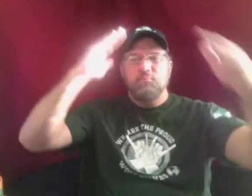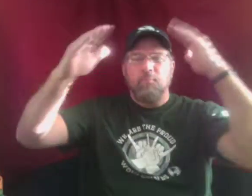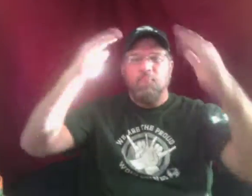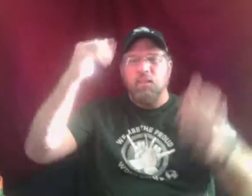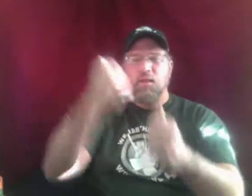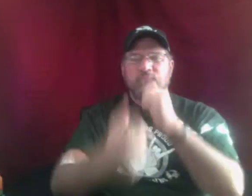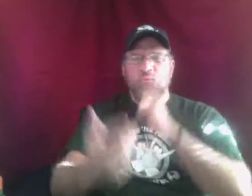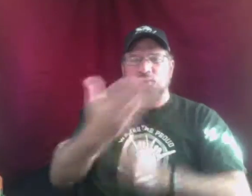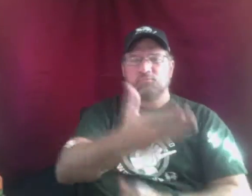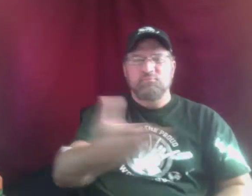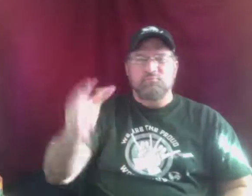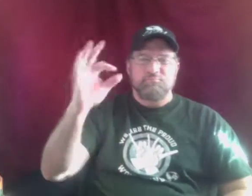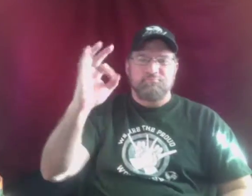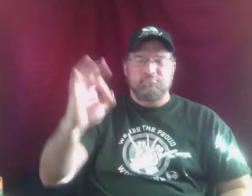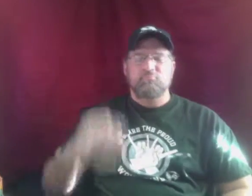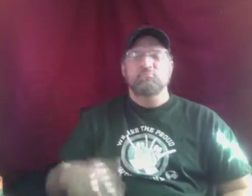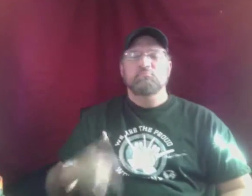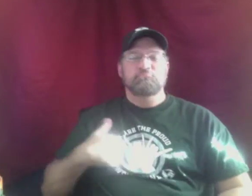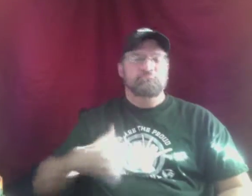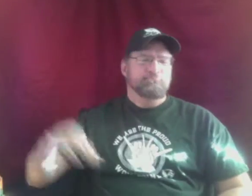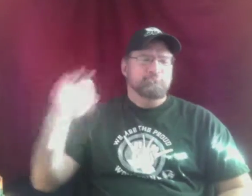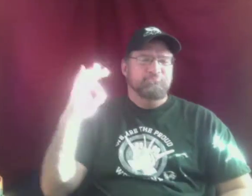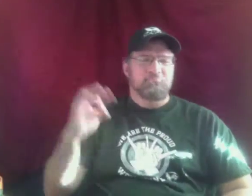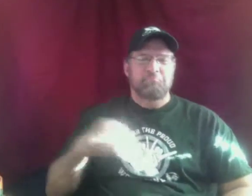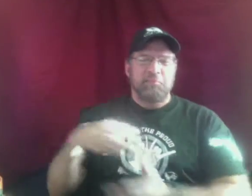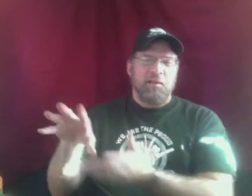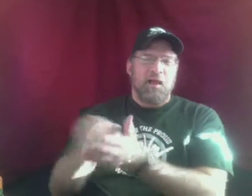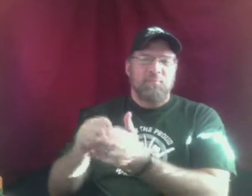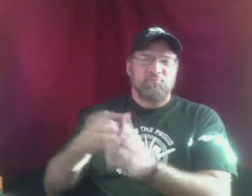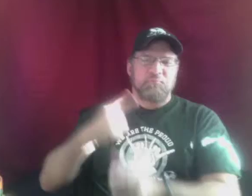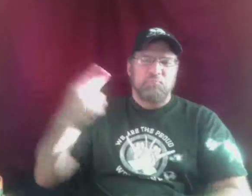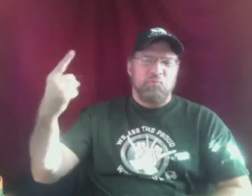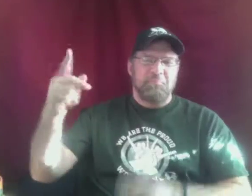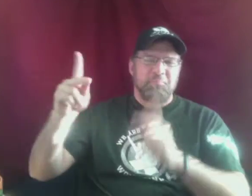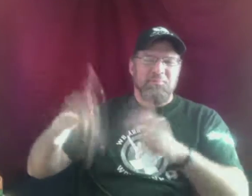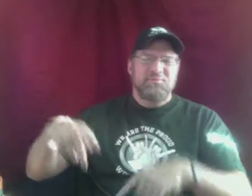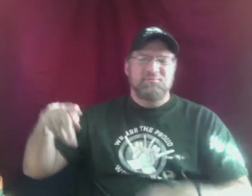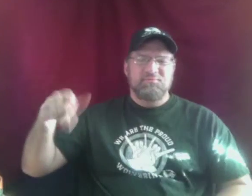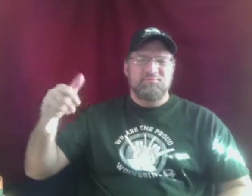times and she won't respond. What else can I do? Give her one of these stylish massages I made.